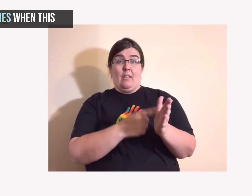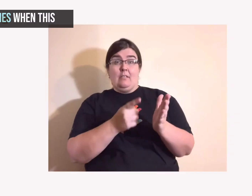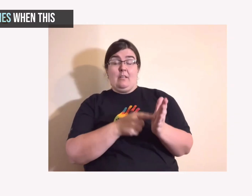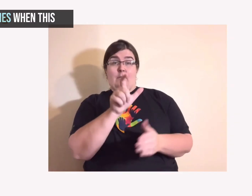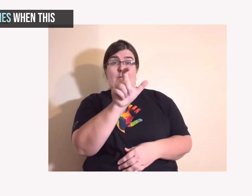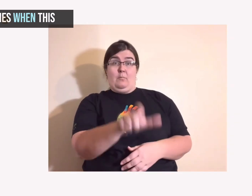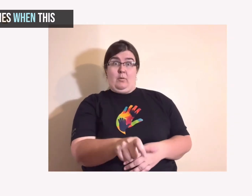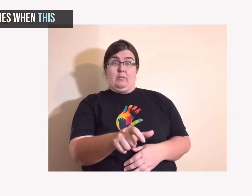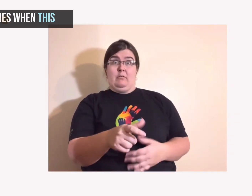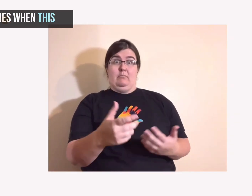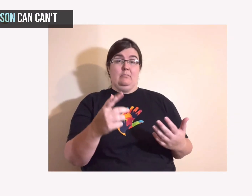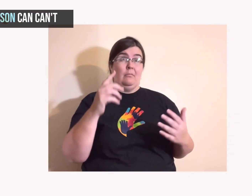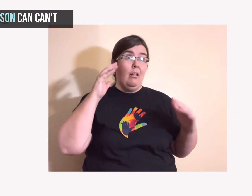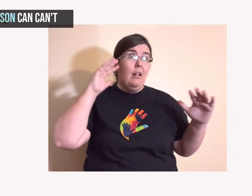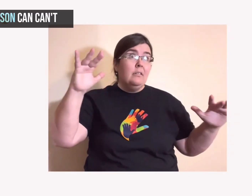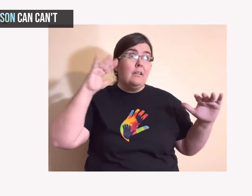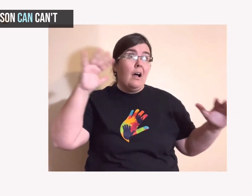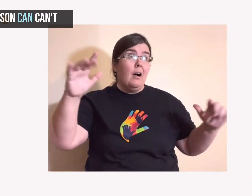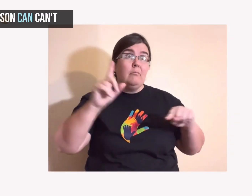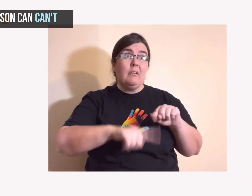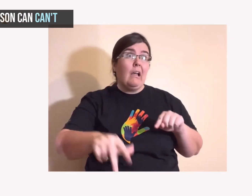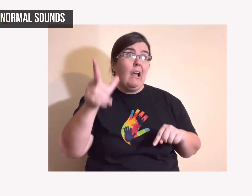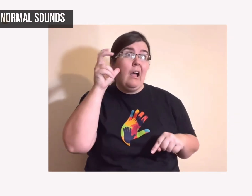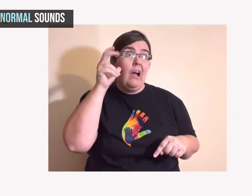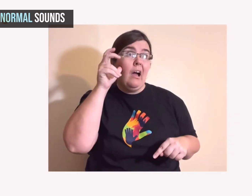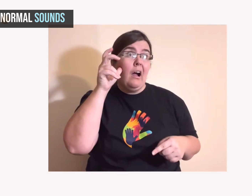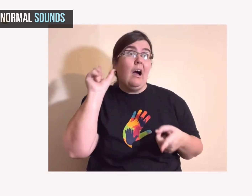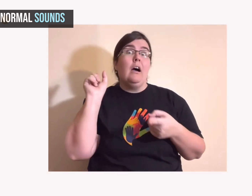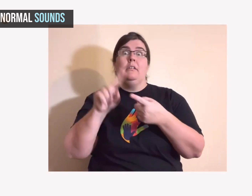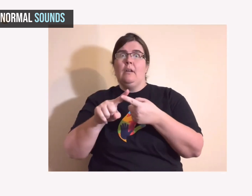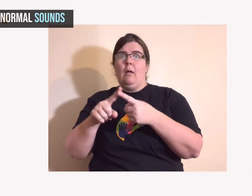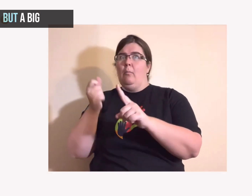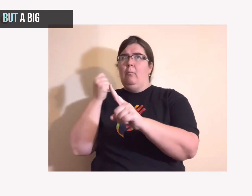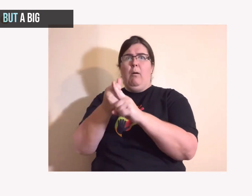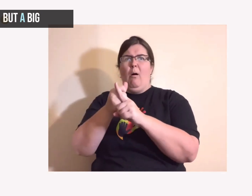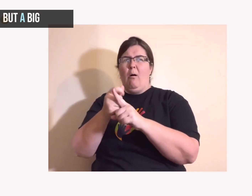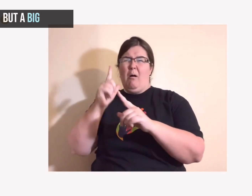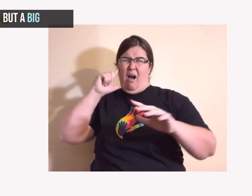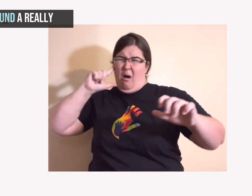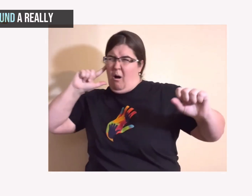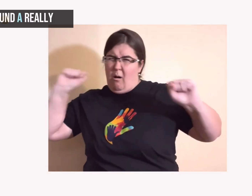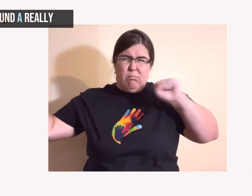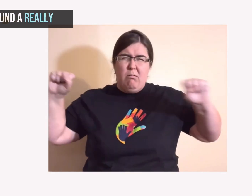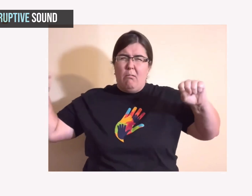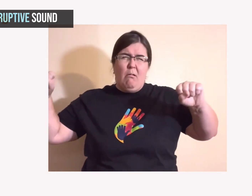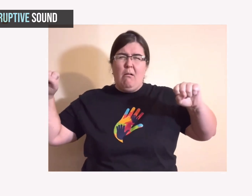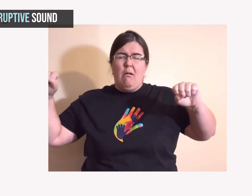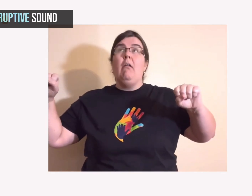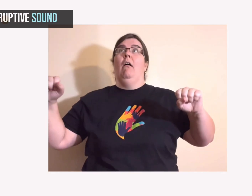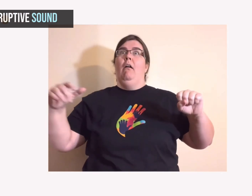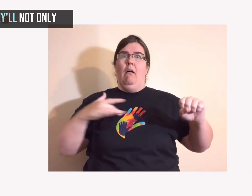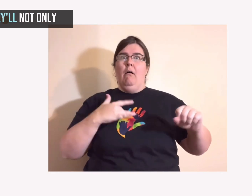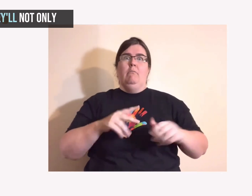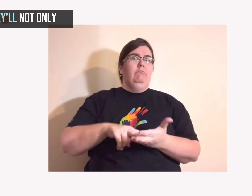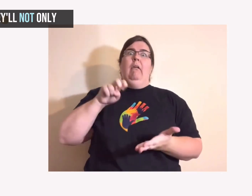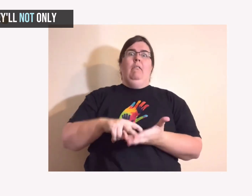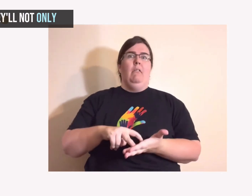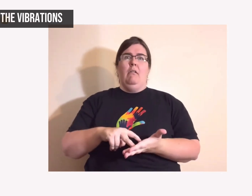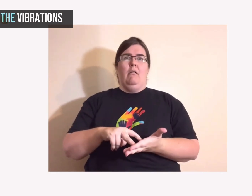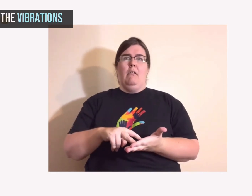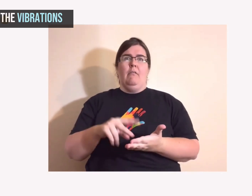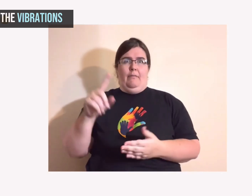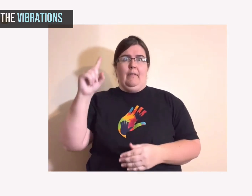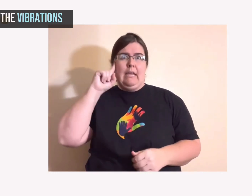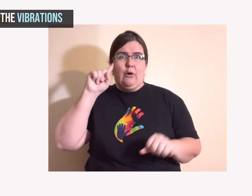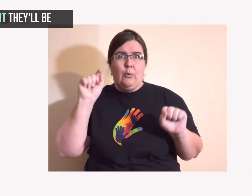There may be times when this person can't hear normal sounds, but a big sound and a really disruptive sound, they'll not only